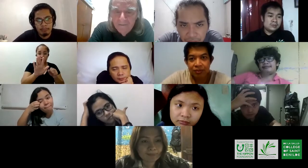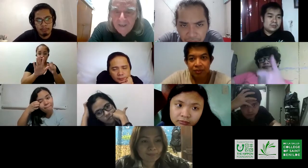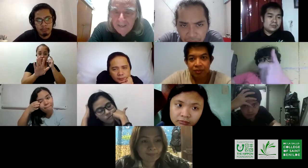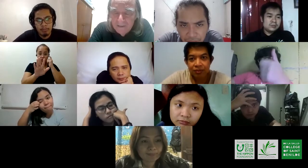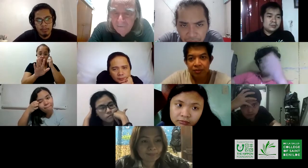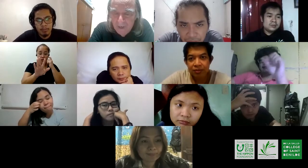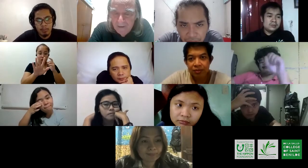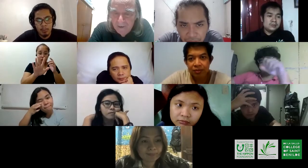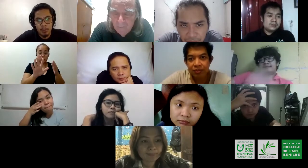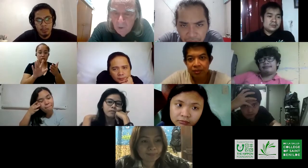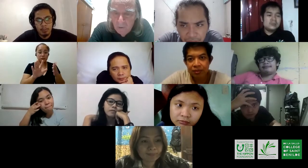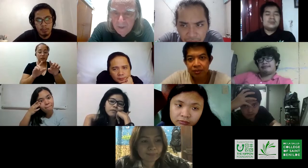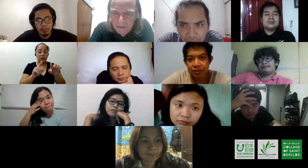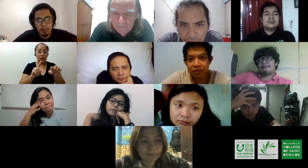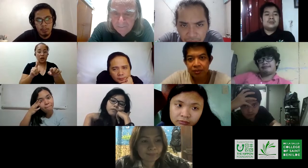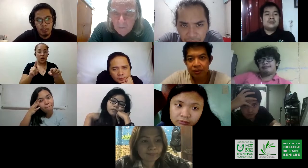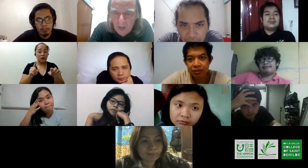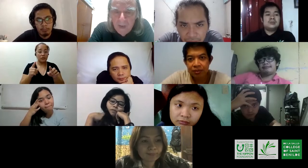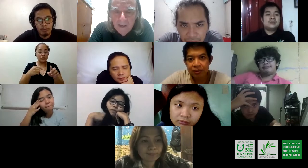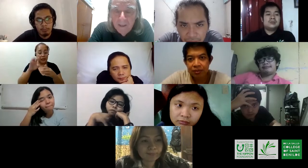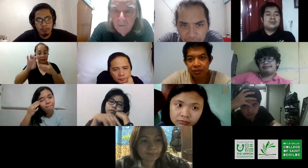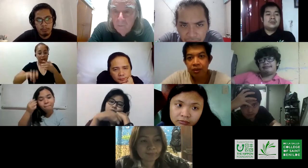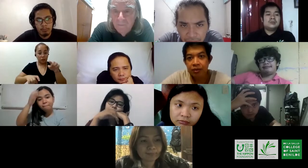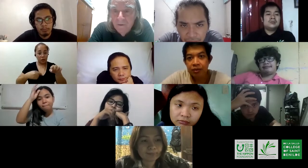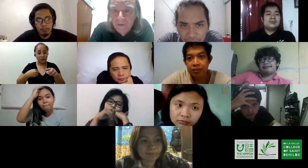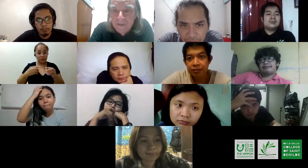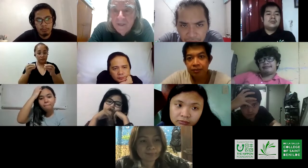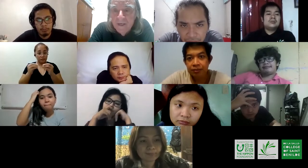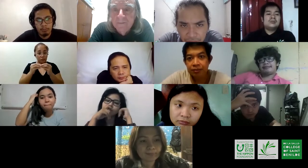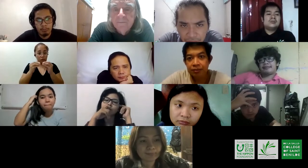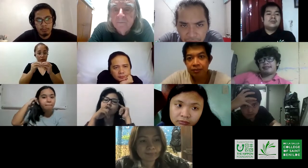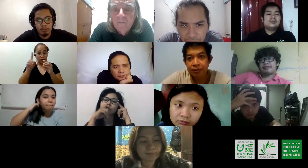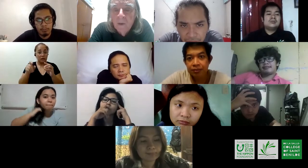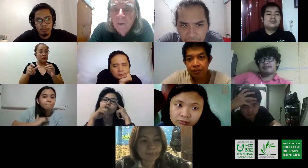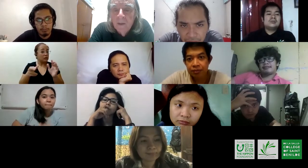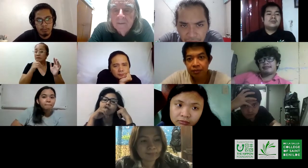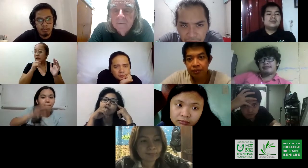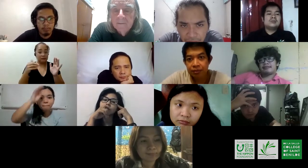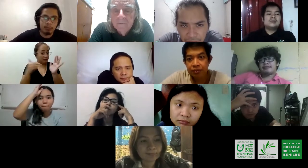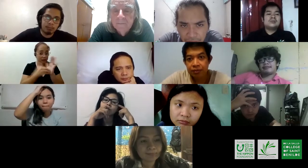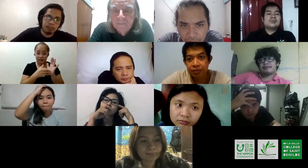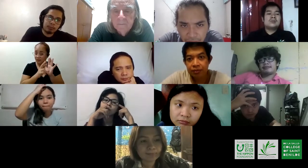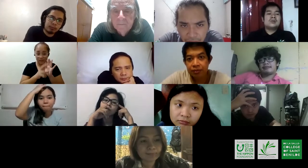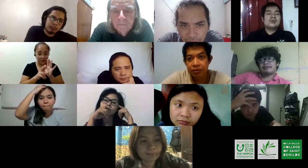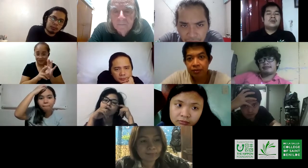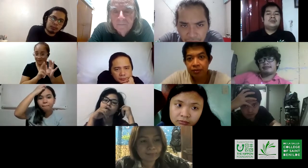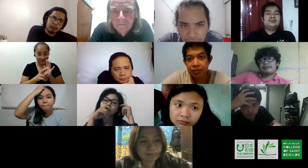the end of class if you have any more questions. I'm not going to review this again.